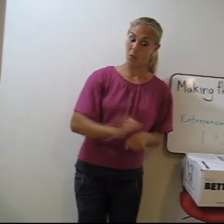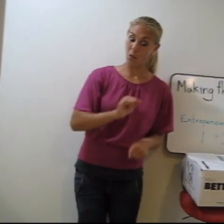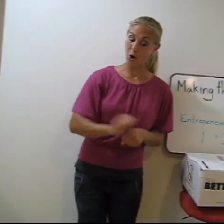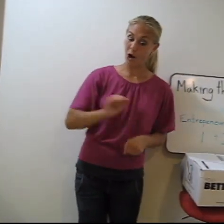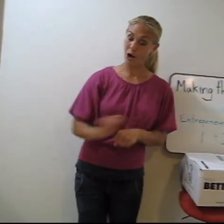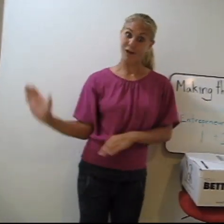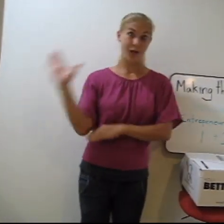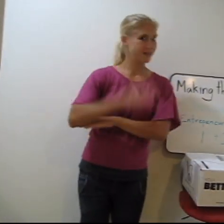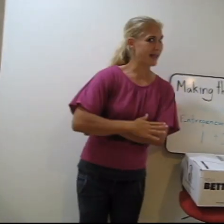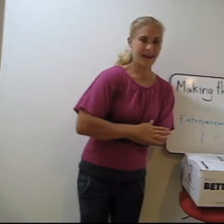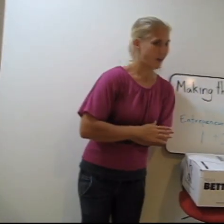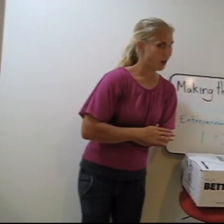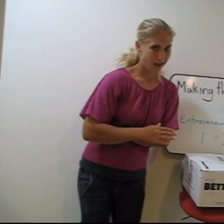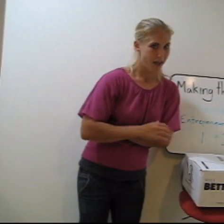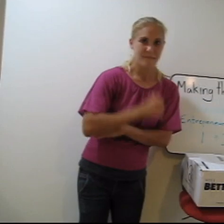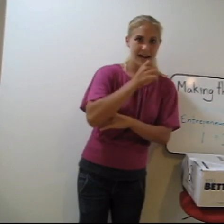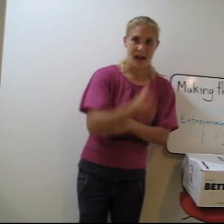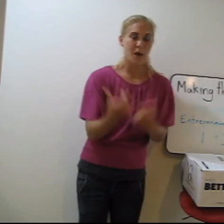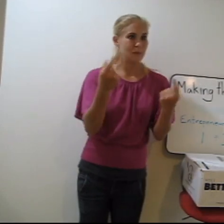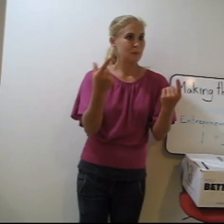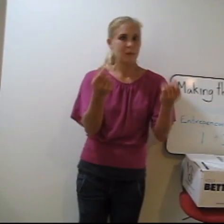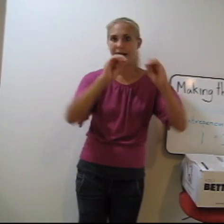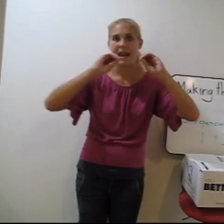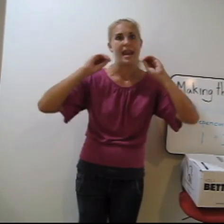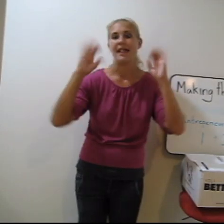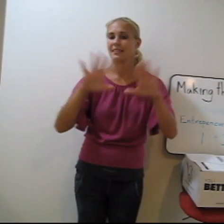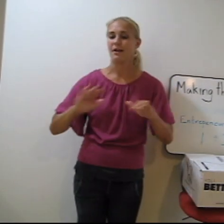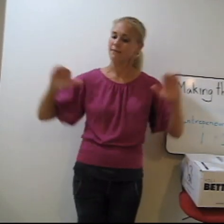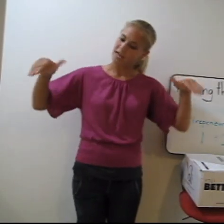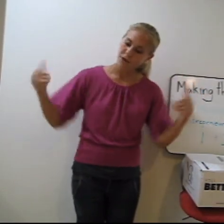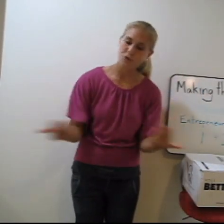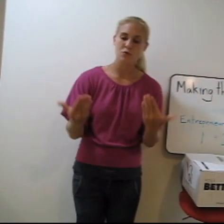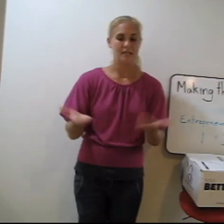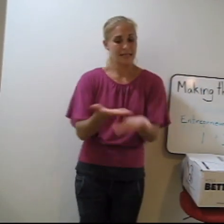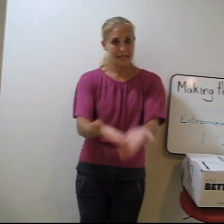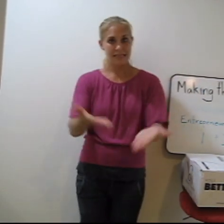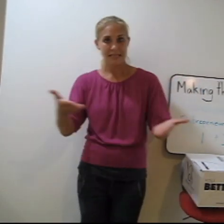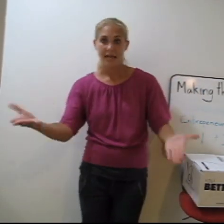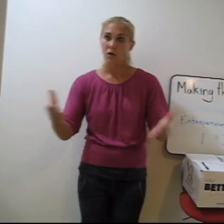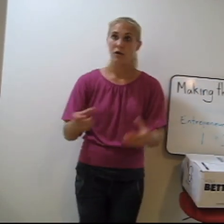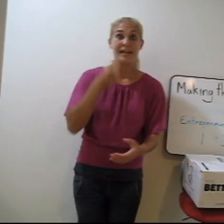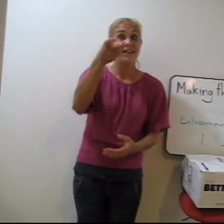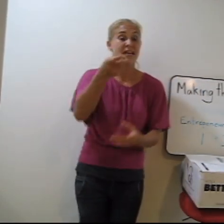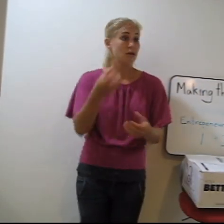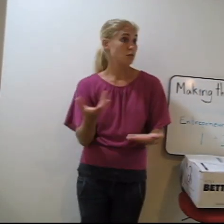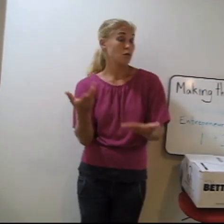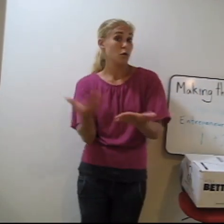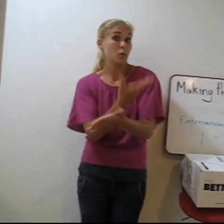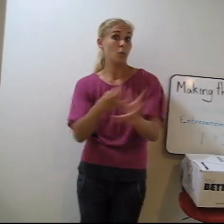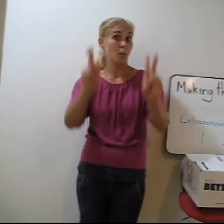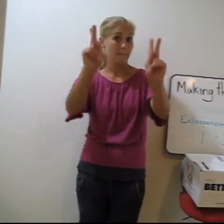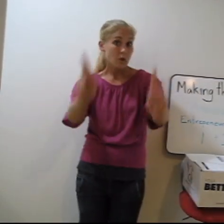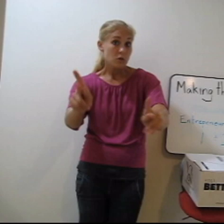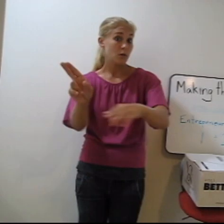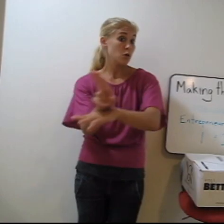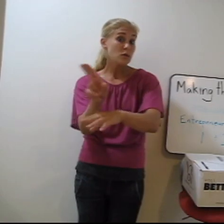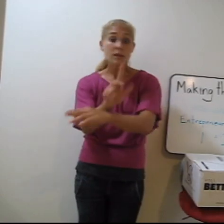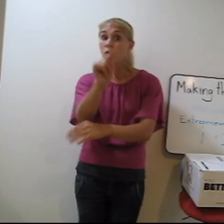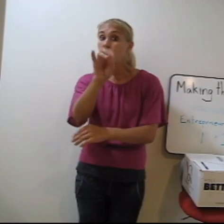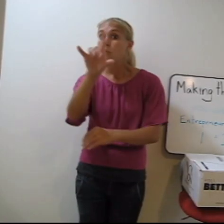they never actually did the basics of introducing the product or opportunity to someone new, through a tool, of course, or follow up on those already